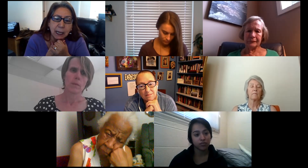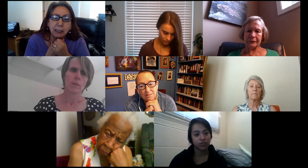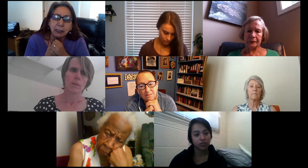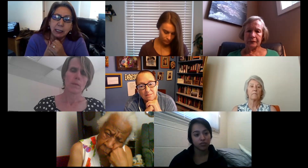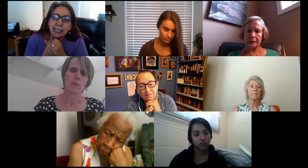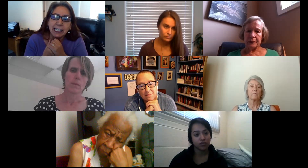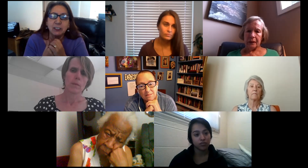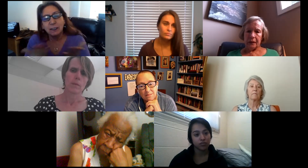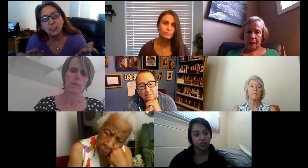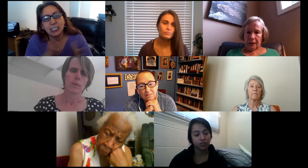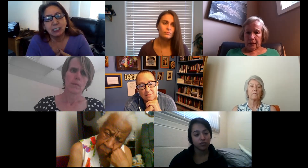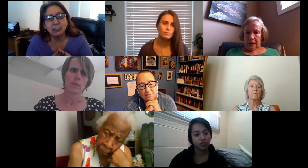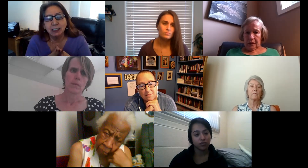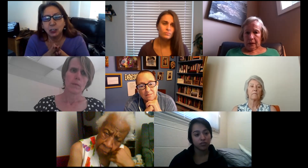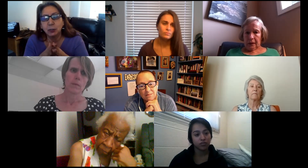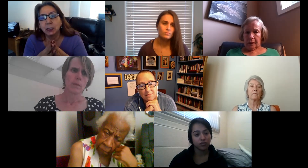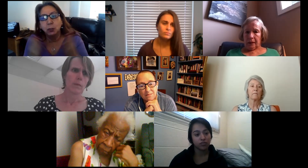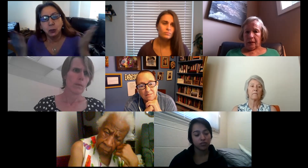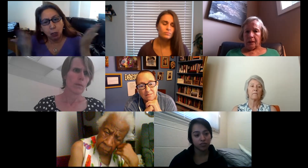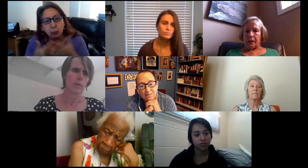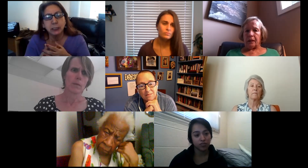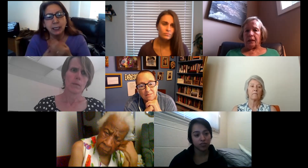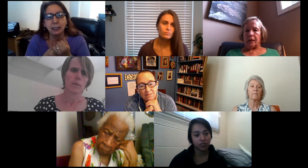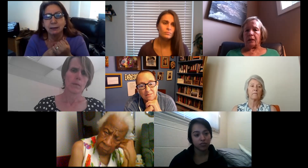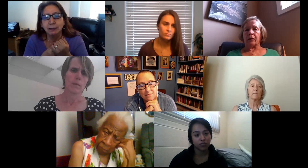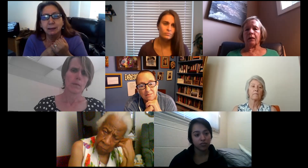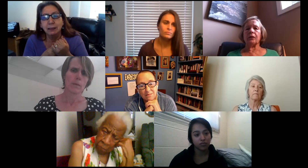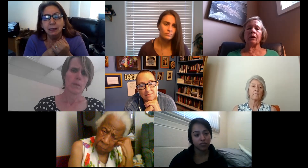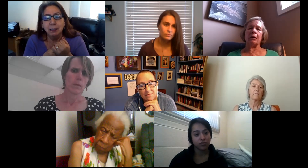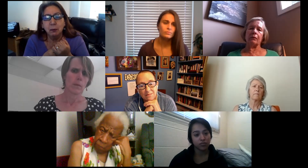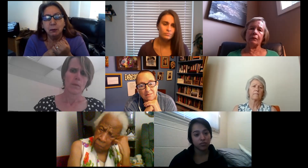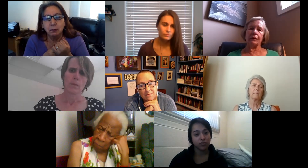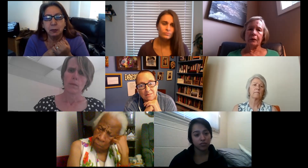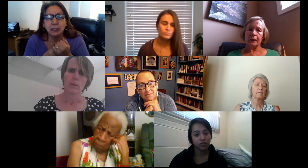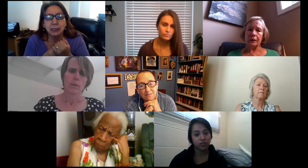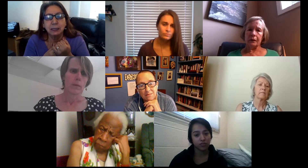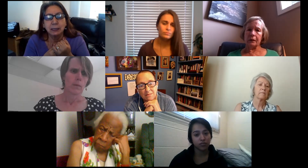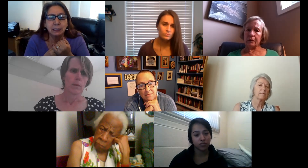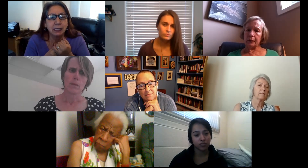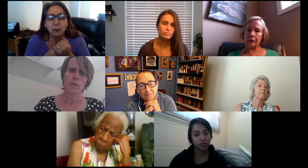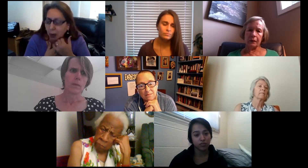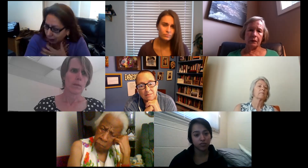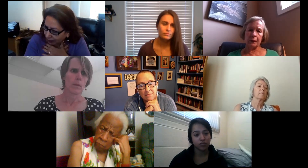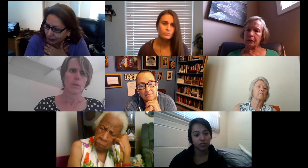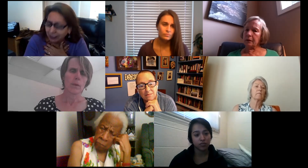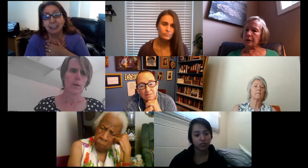by age 15, she was gonna lose all her sight. Oh. But it's like, wow, you